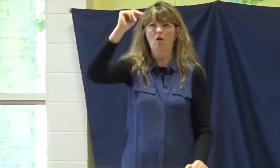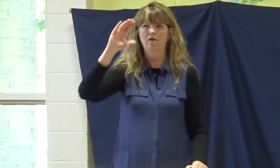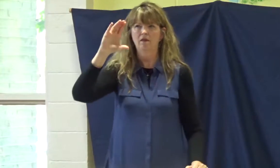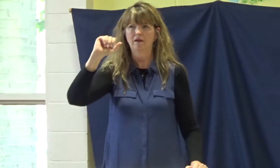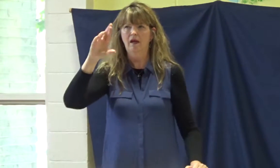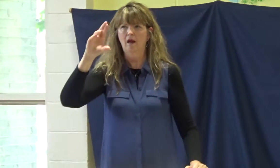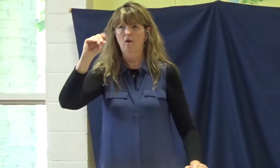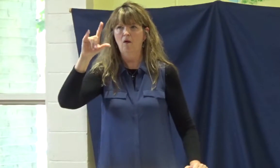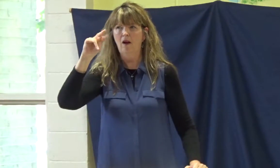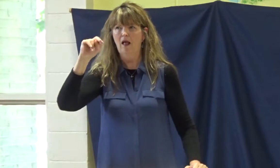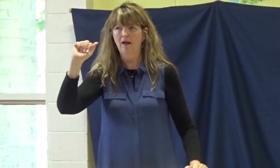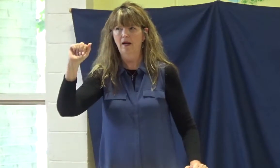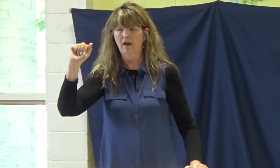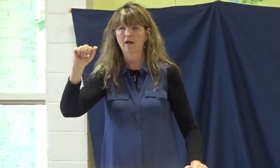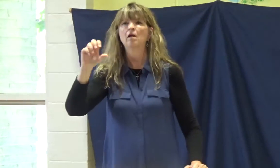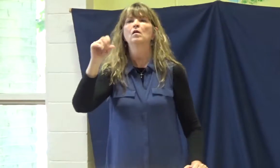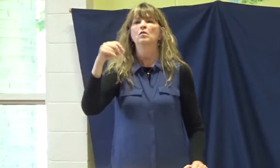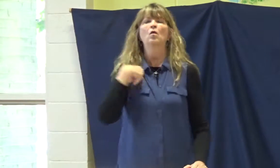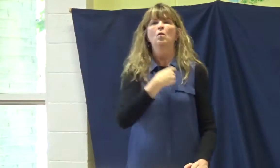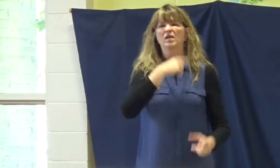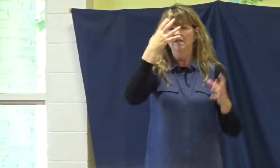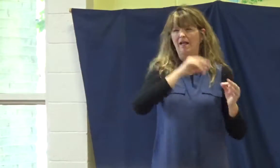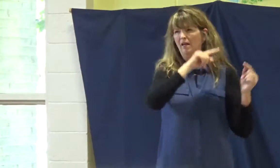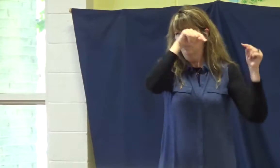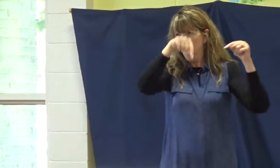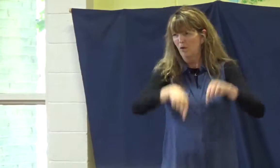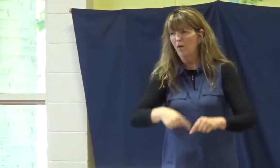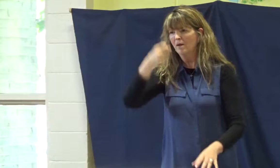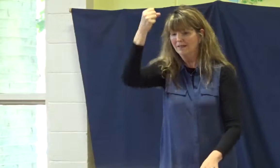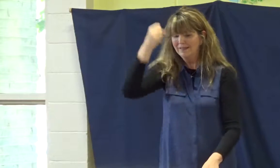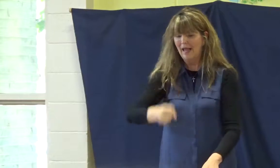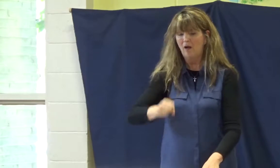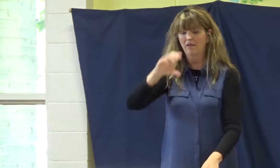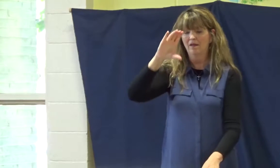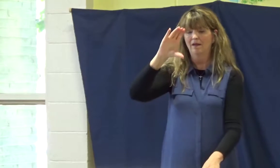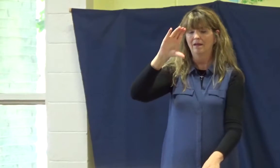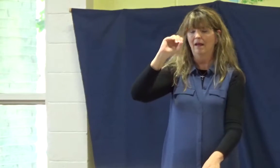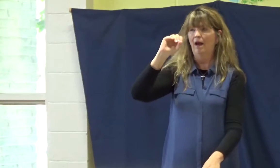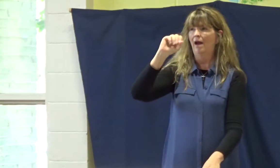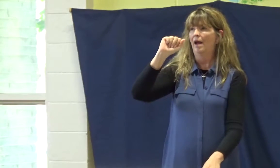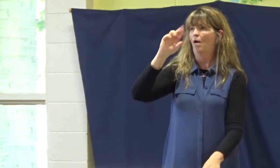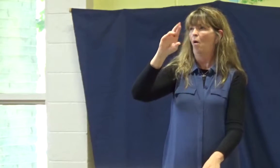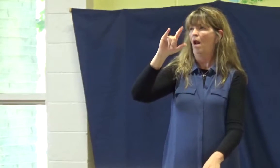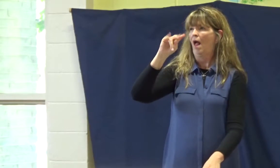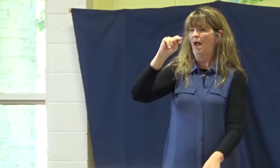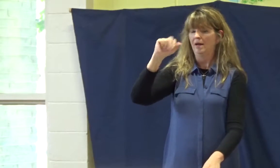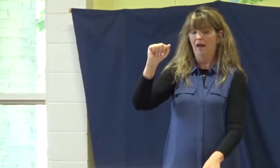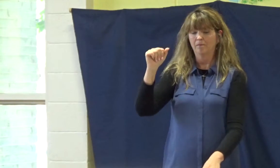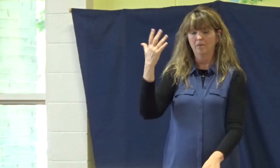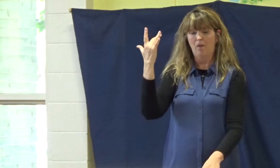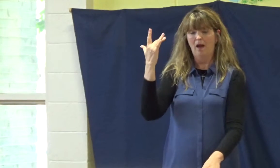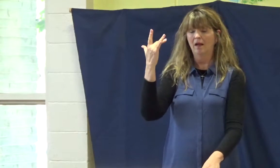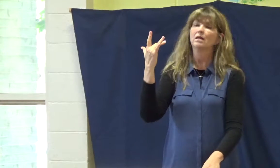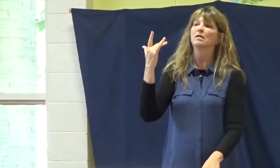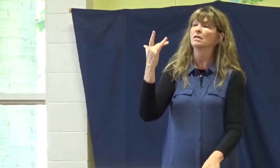Duke is actually in North Carolina, so we decided to go down to South Carolina afterwards and